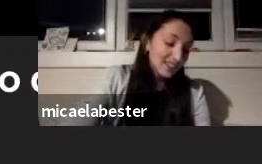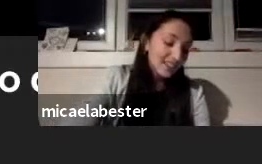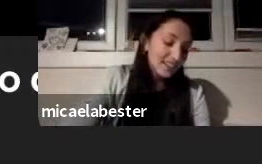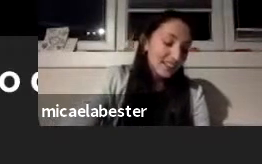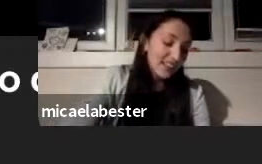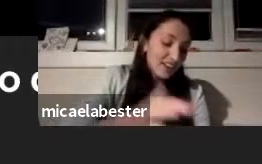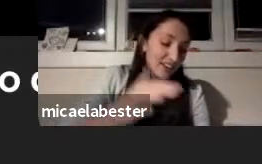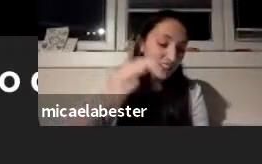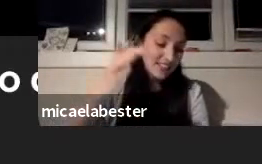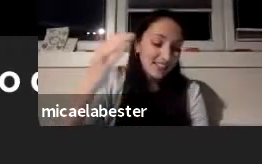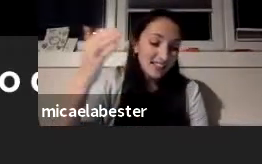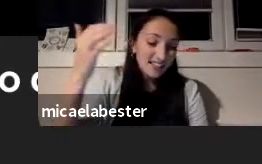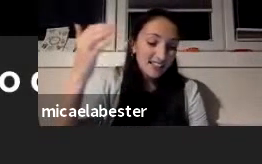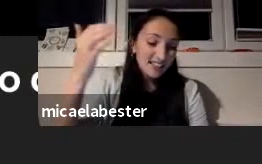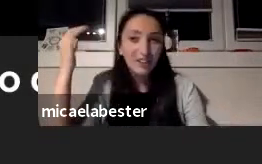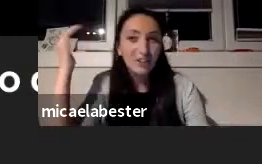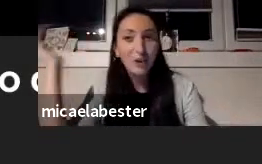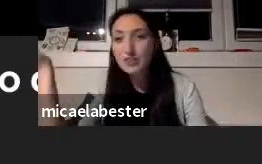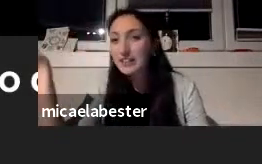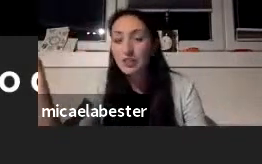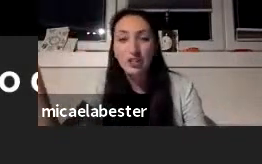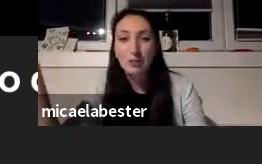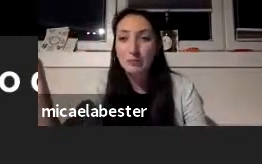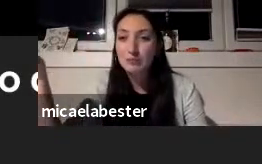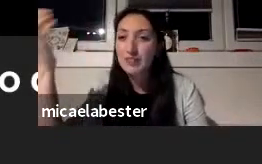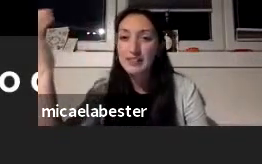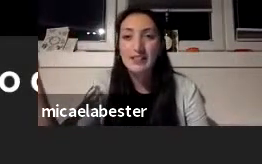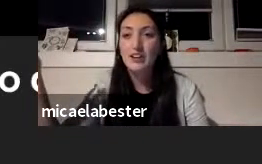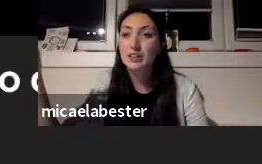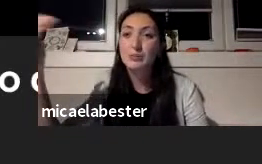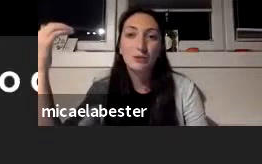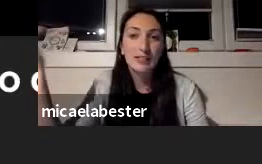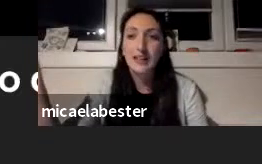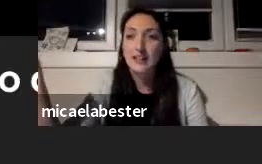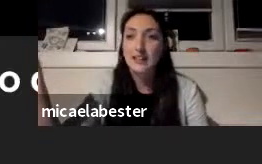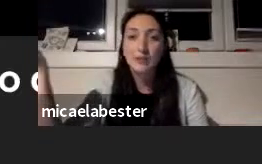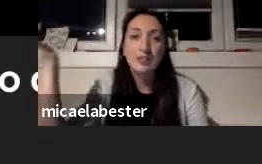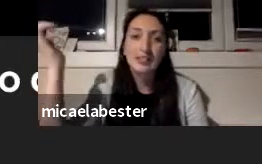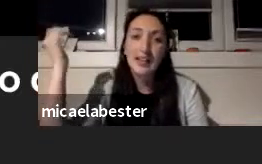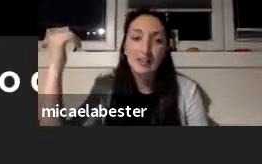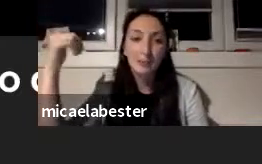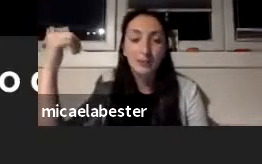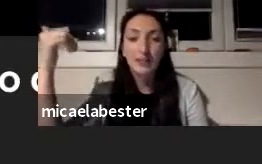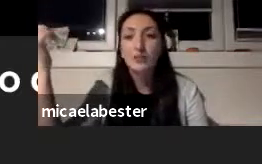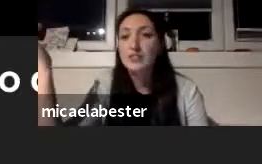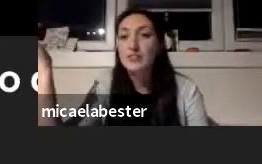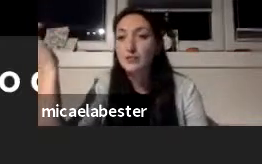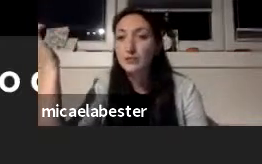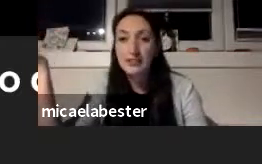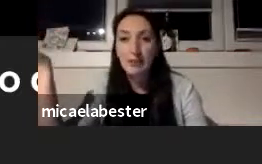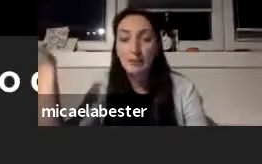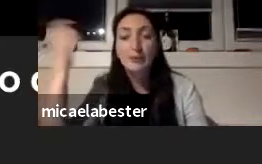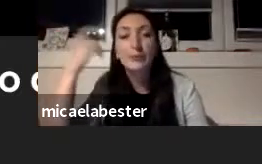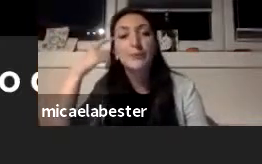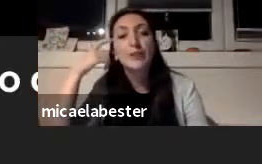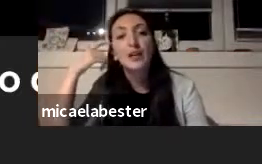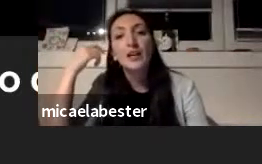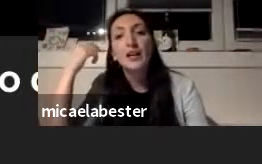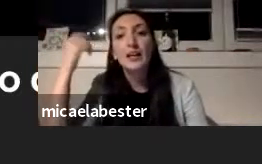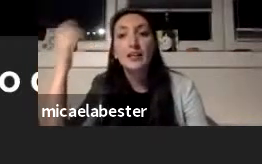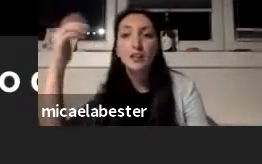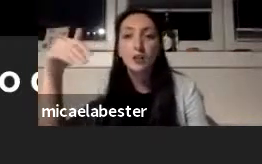So there is no relationship necessarily between sign languages and spoken languages. For